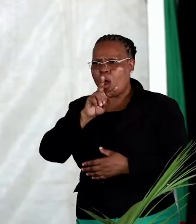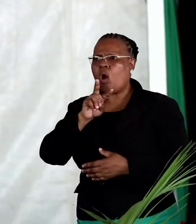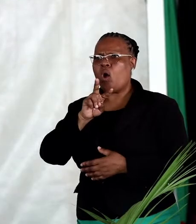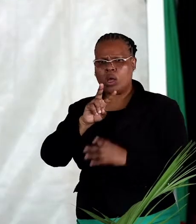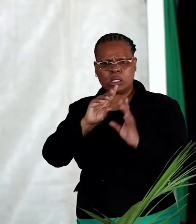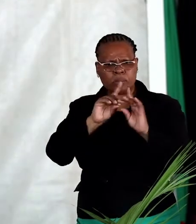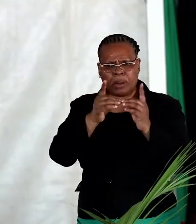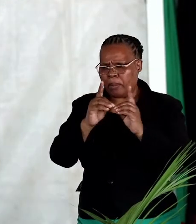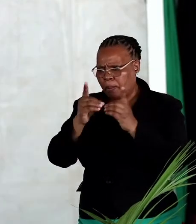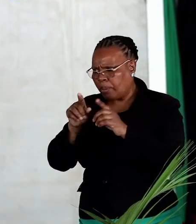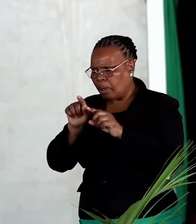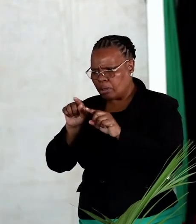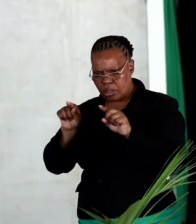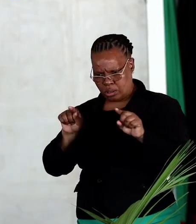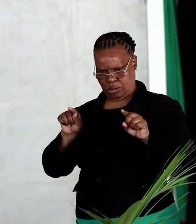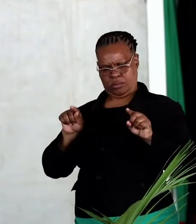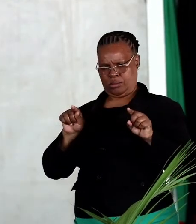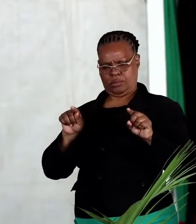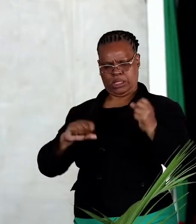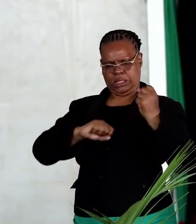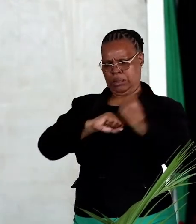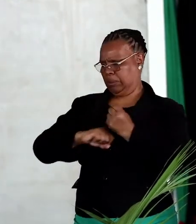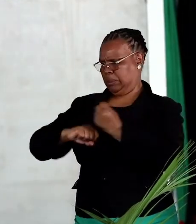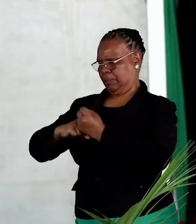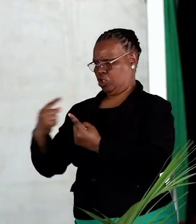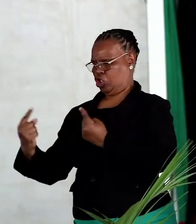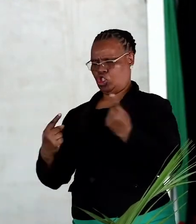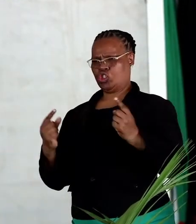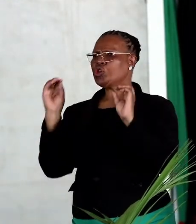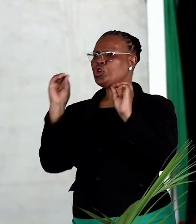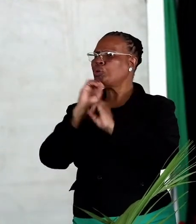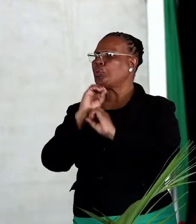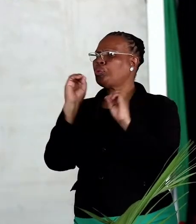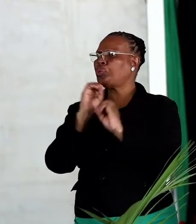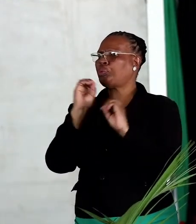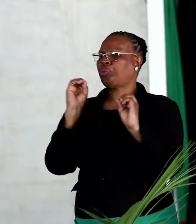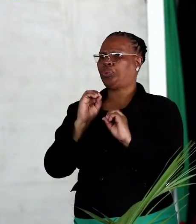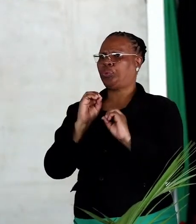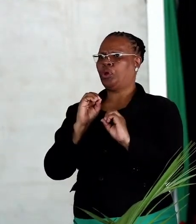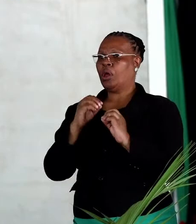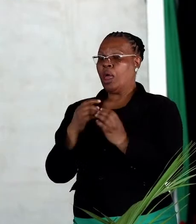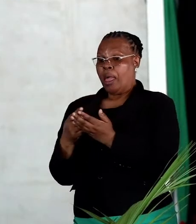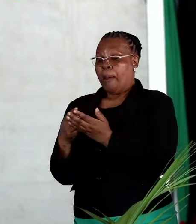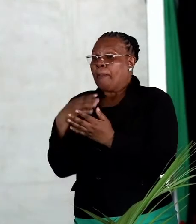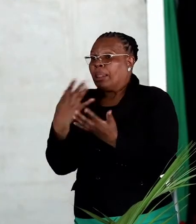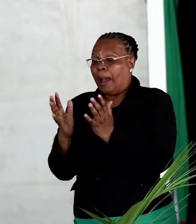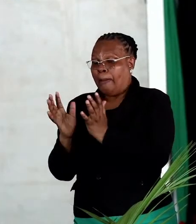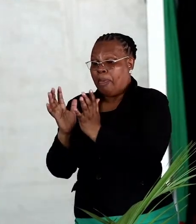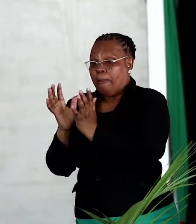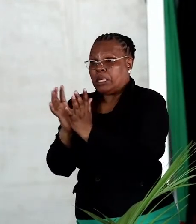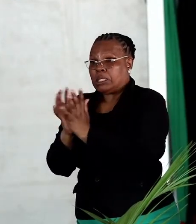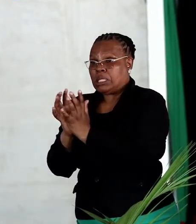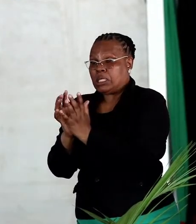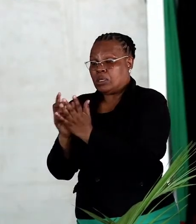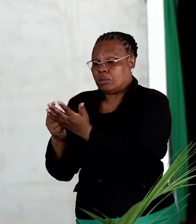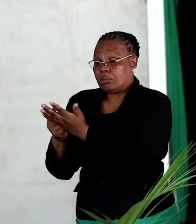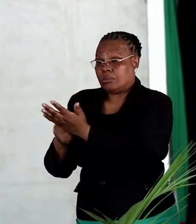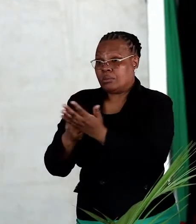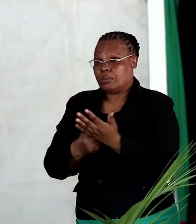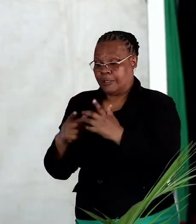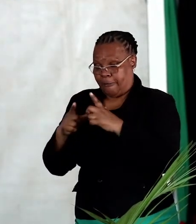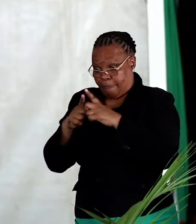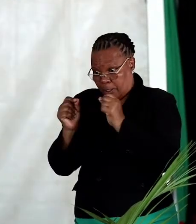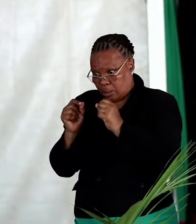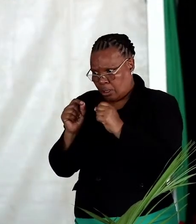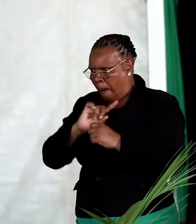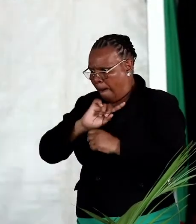ezimithingini, kugqitywe, kuthiwe u-education uzawufuna i-uniforms abantwana, sithumele i-list senze yonke into. Xa